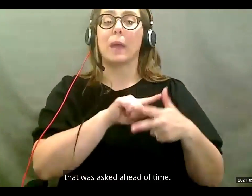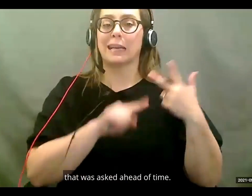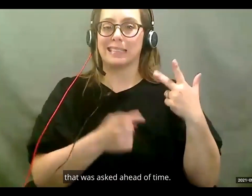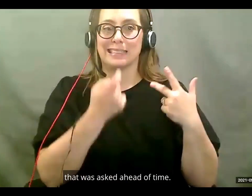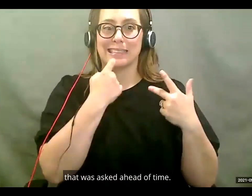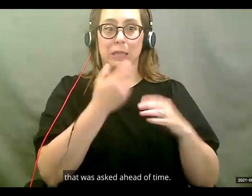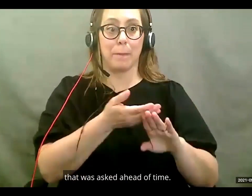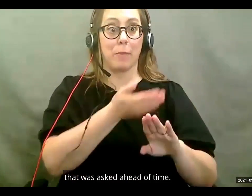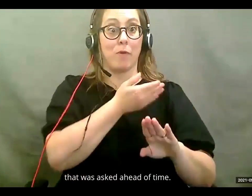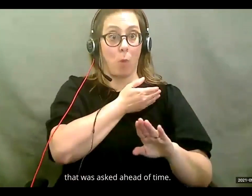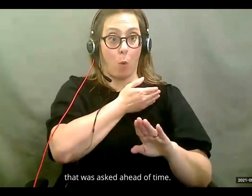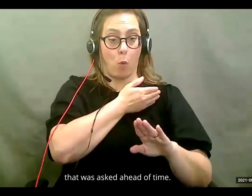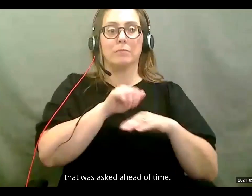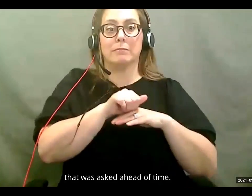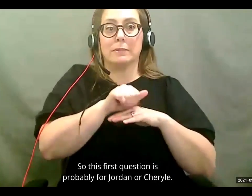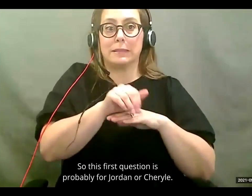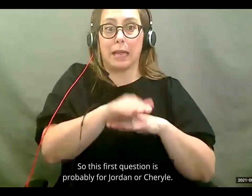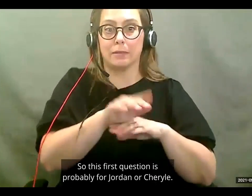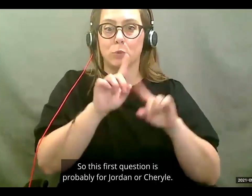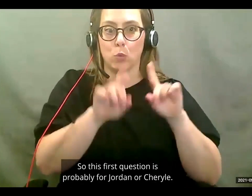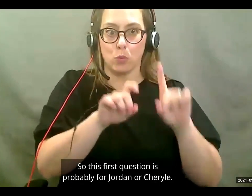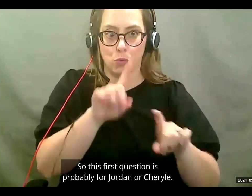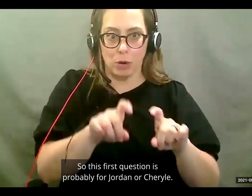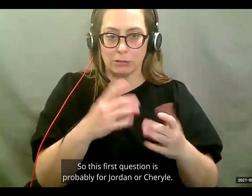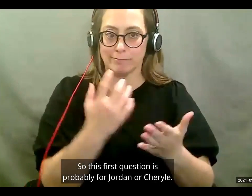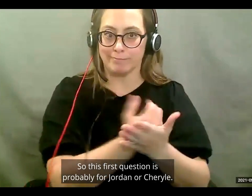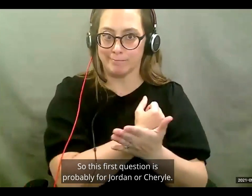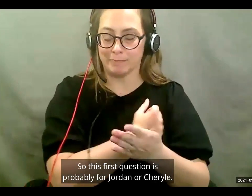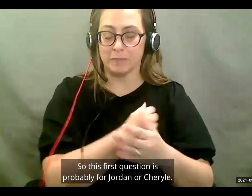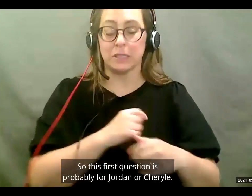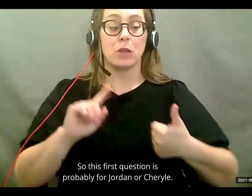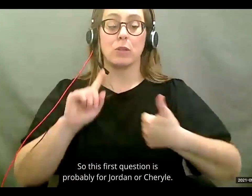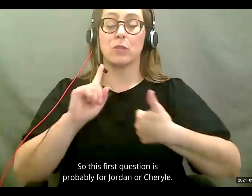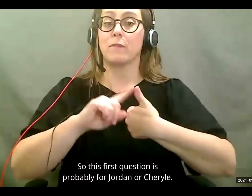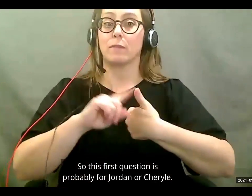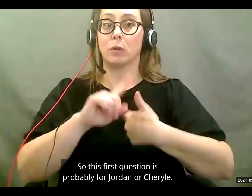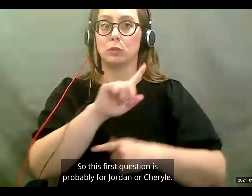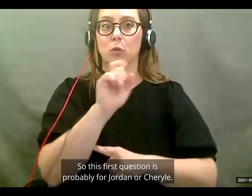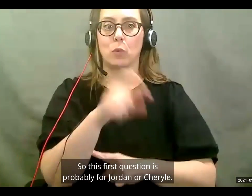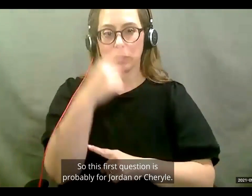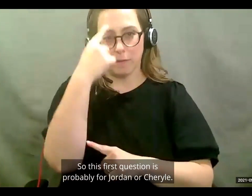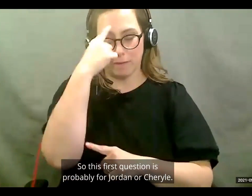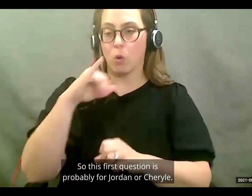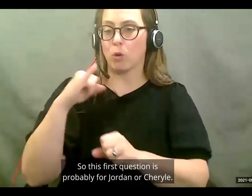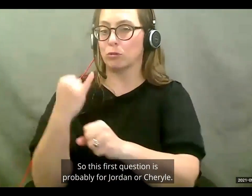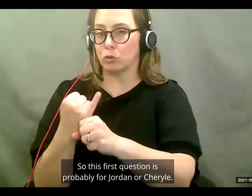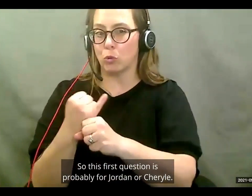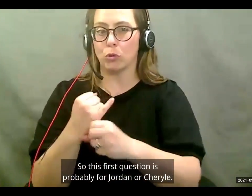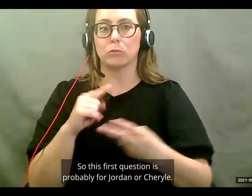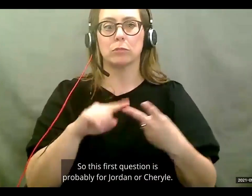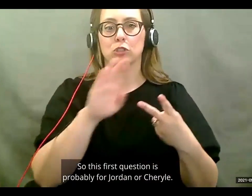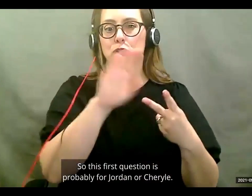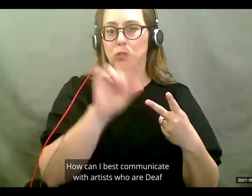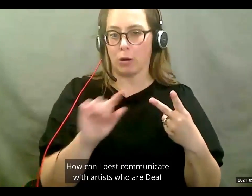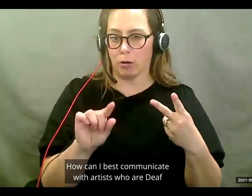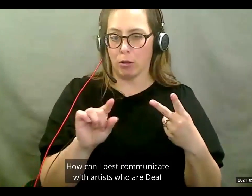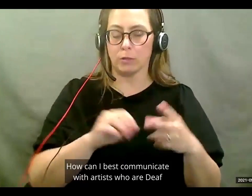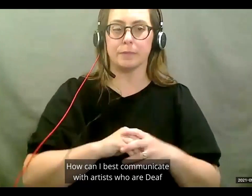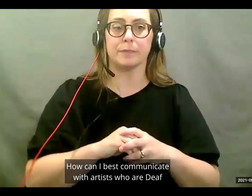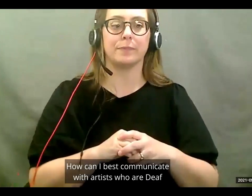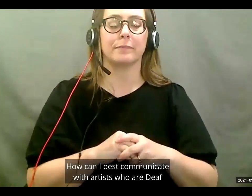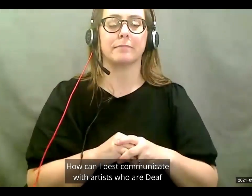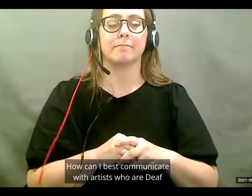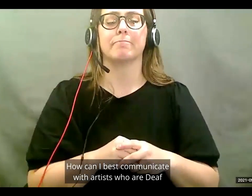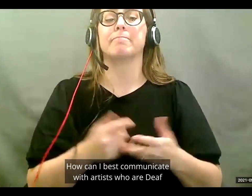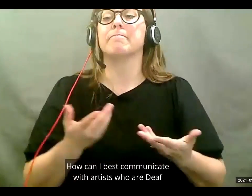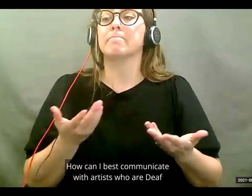were asked ahead of time. So this first question is probably for Jordan or Cheryle. How can I